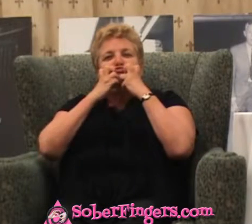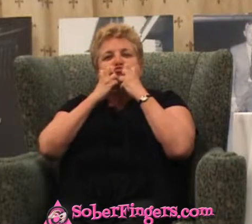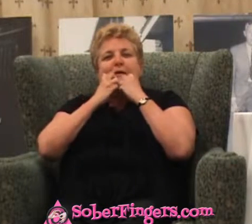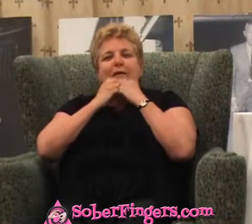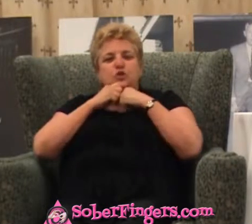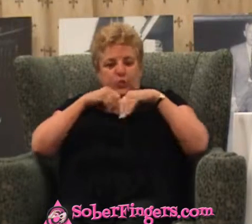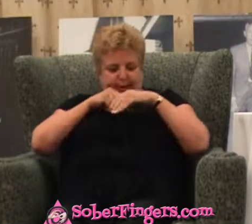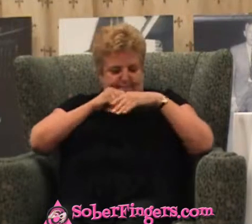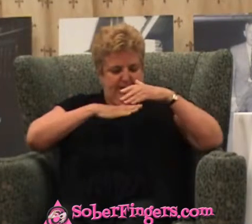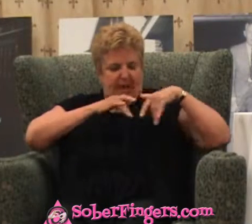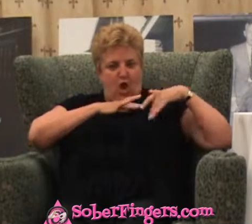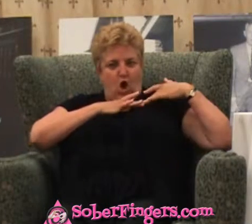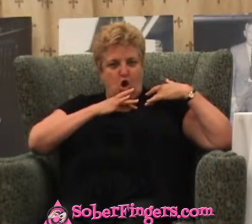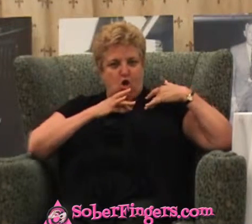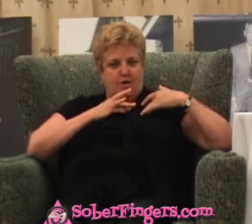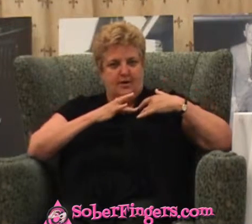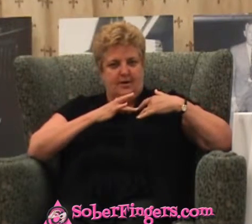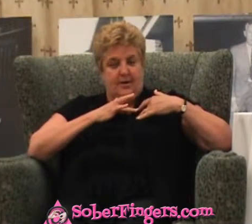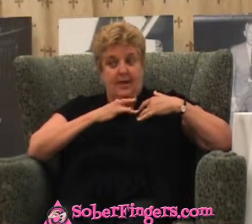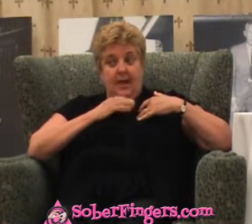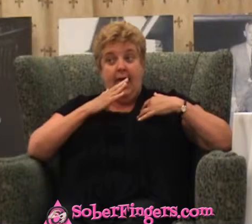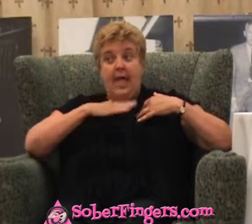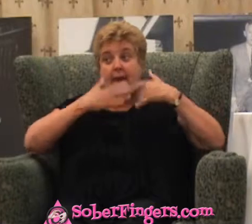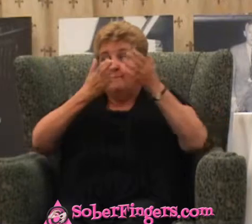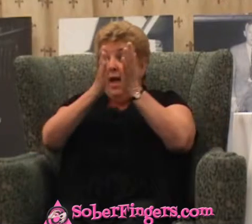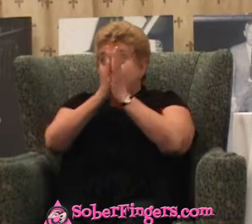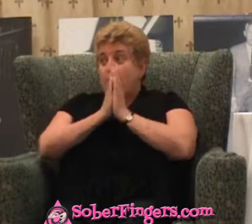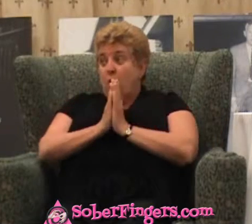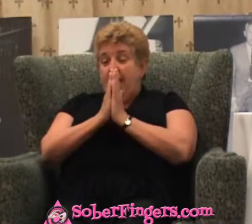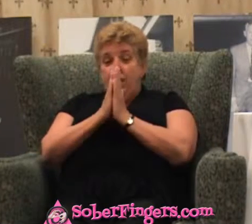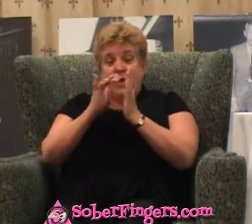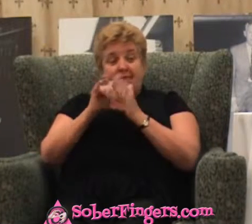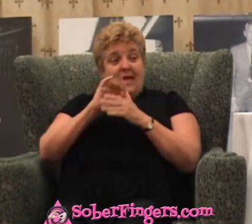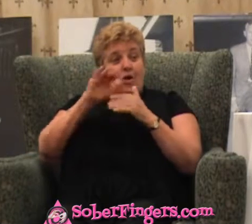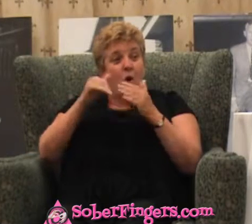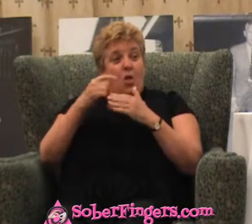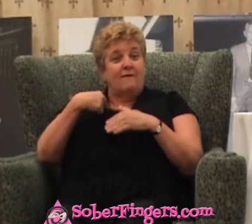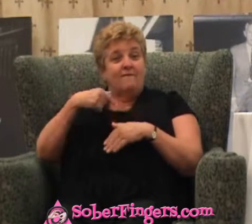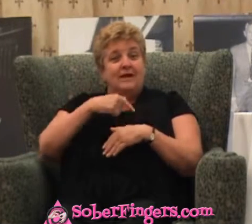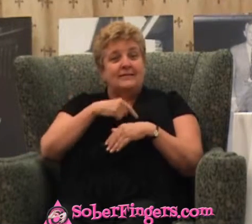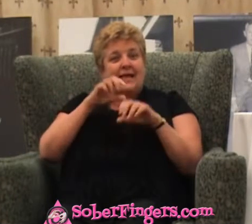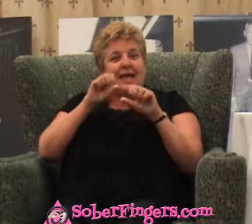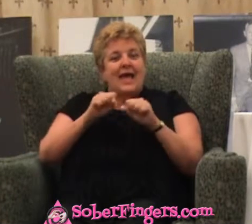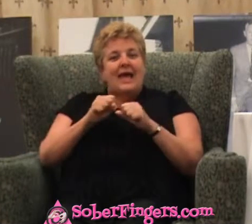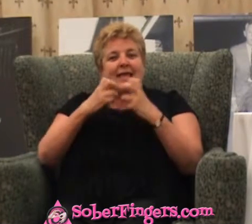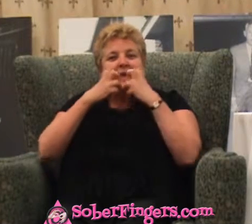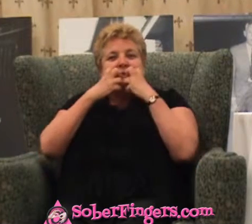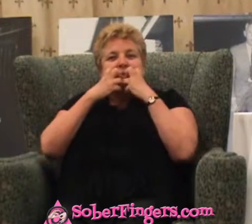my prayer is that all of us get to keep the sobriety